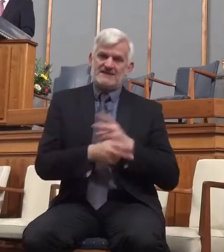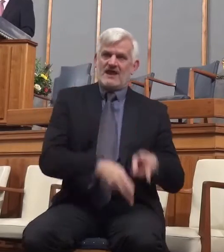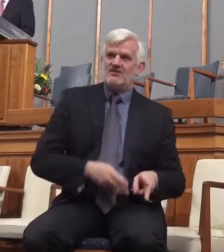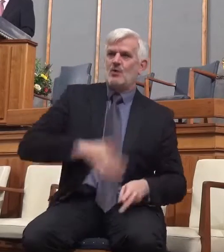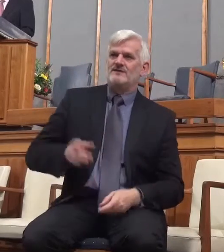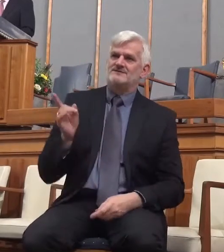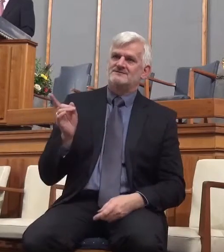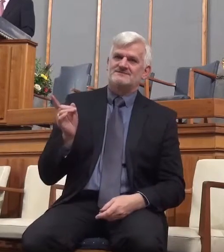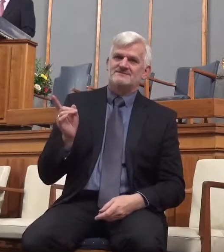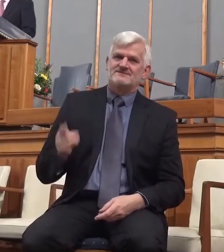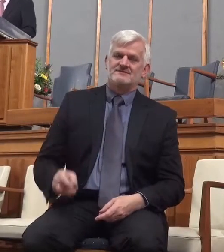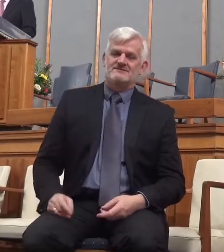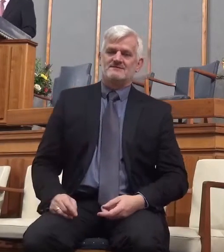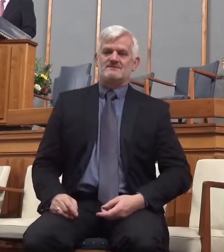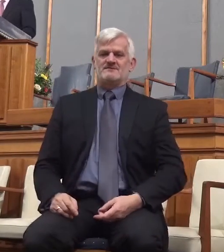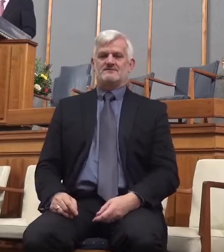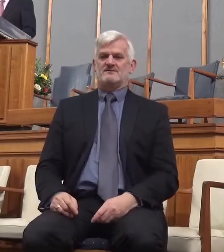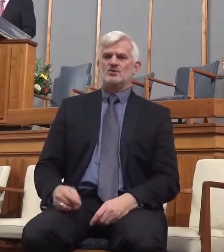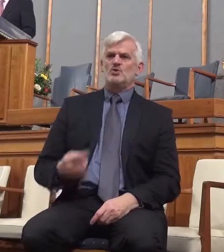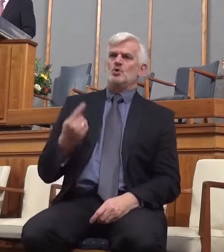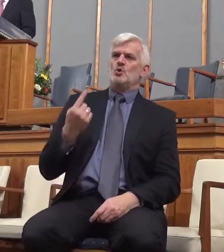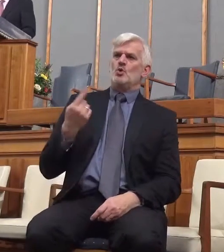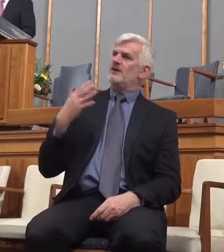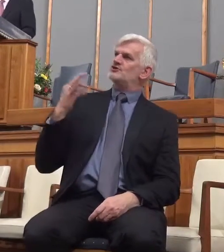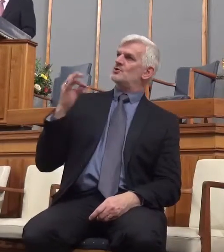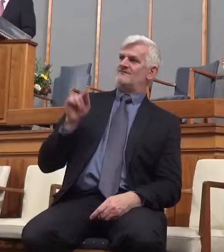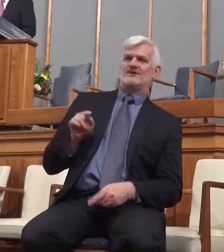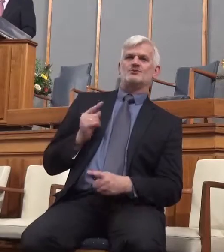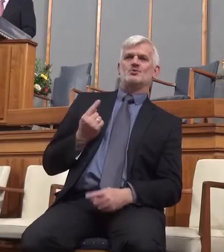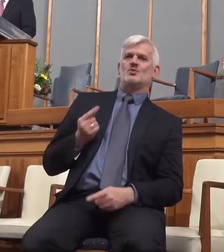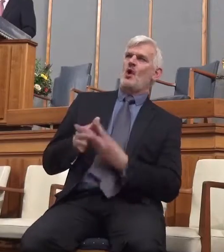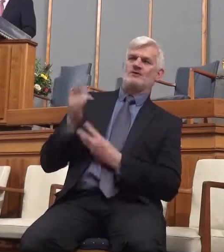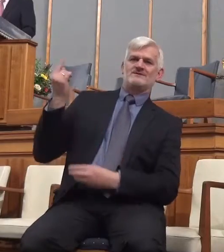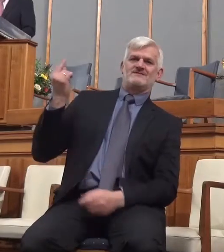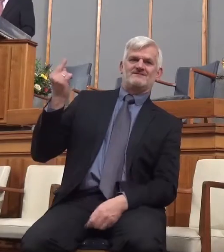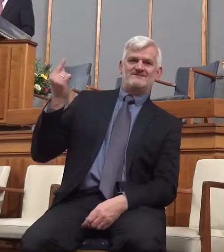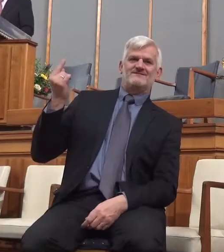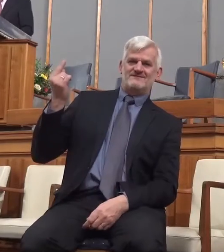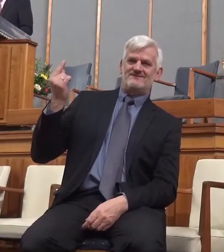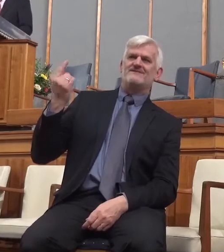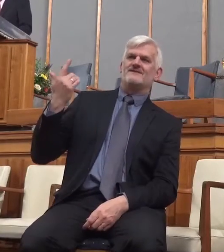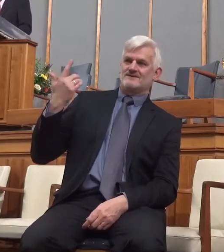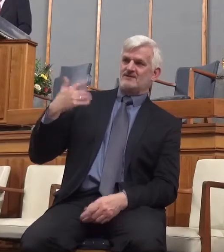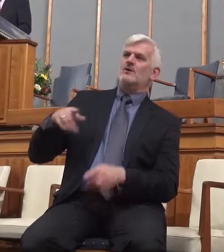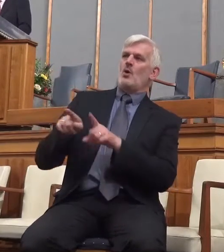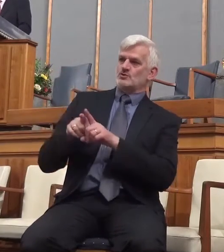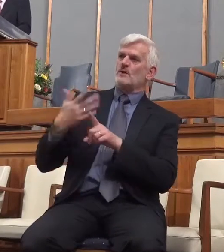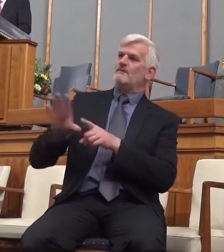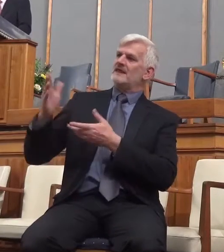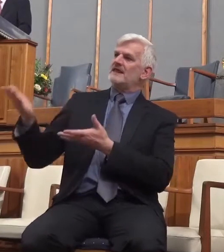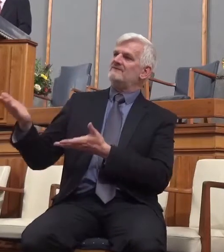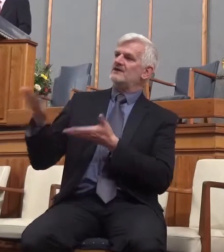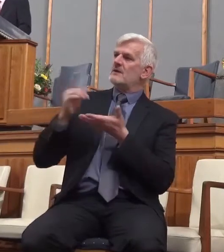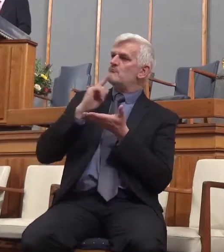life. Now he that hath wrought us for the selfsame thing is God, who also hath given unto us